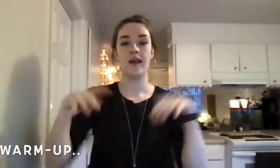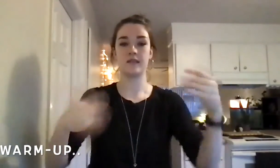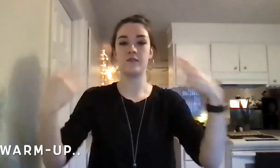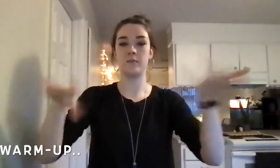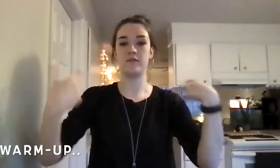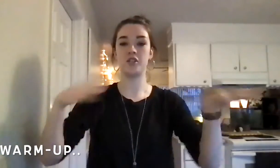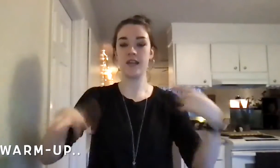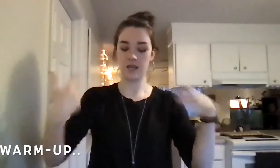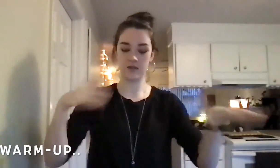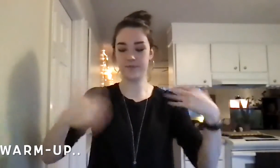let's give them a bit of a shake.